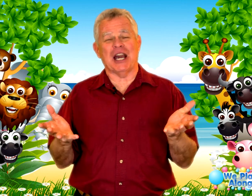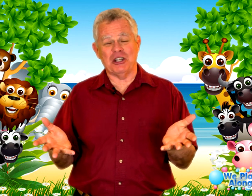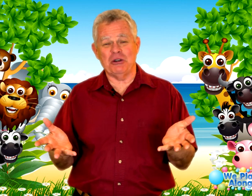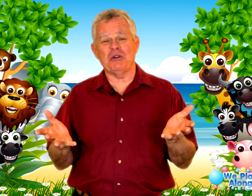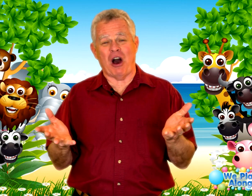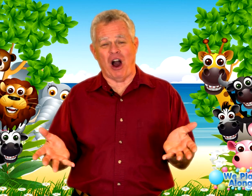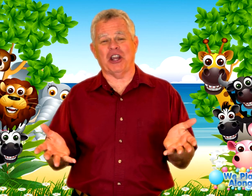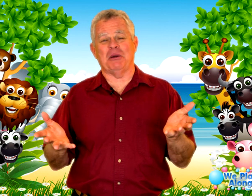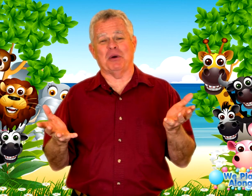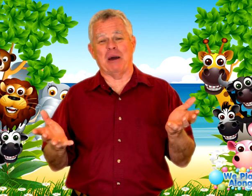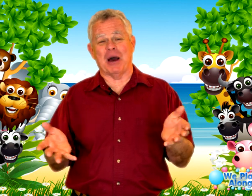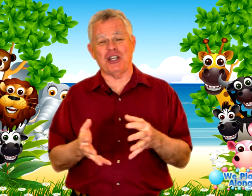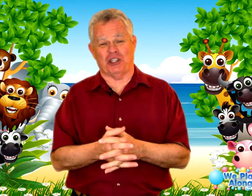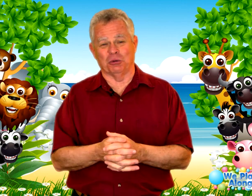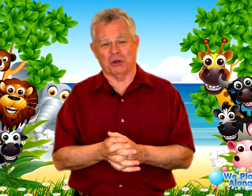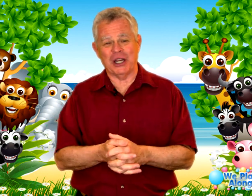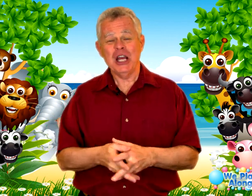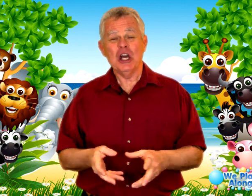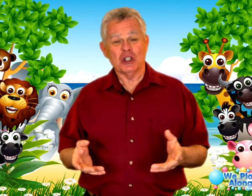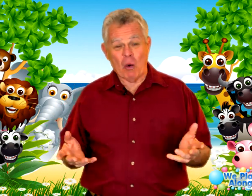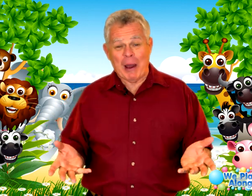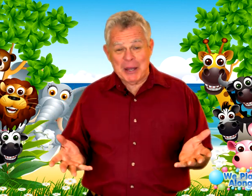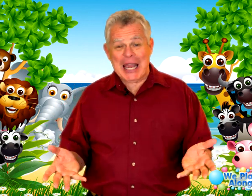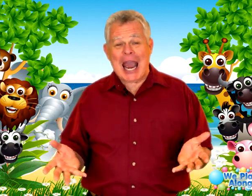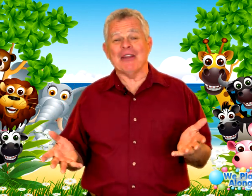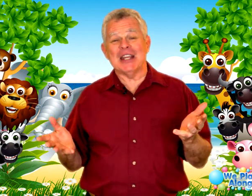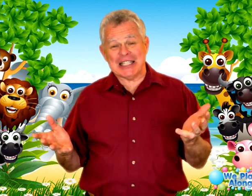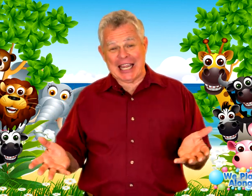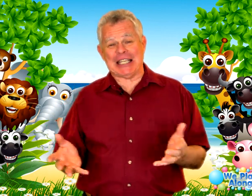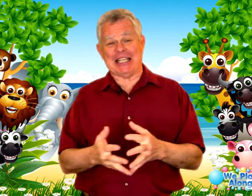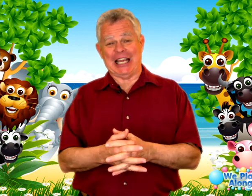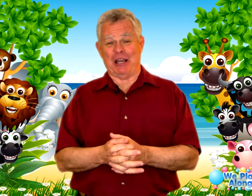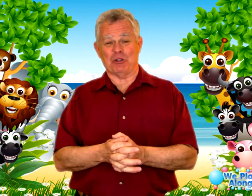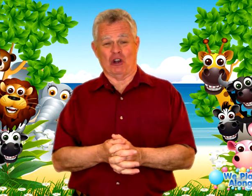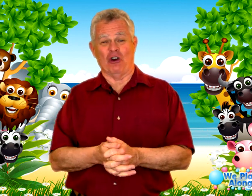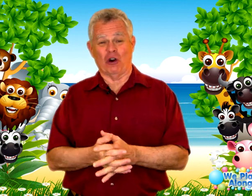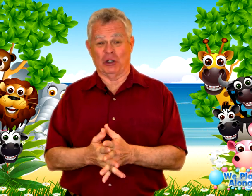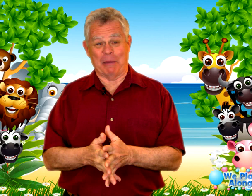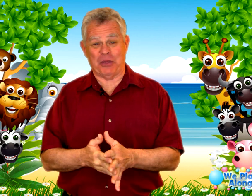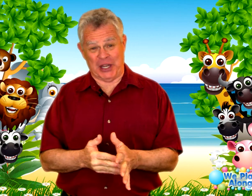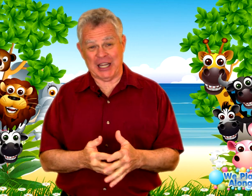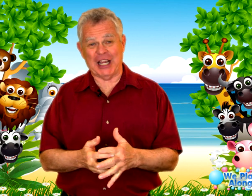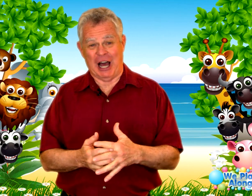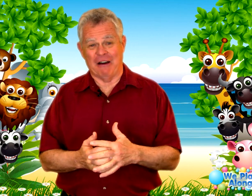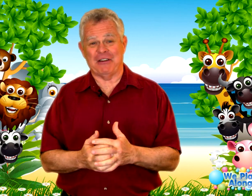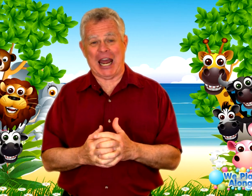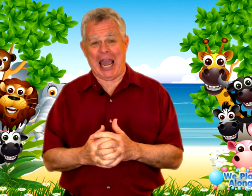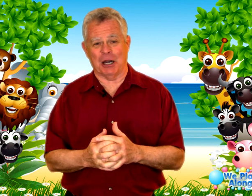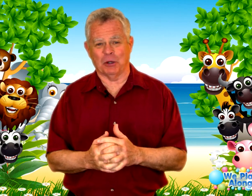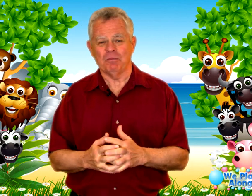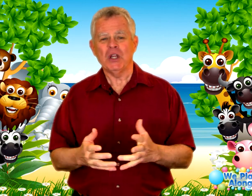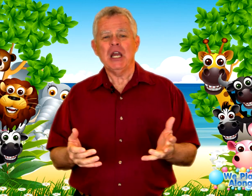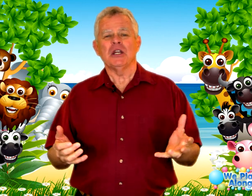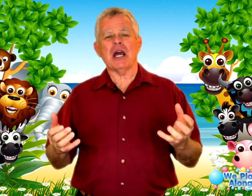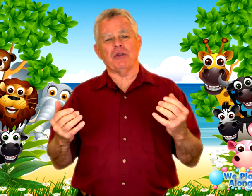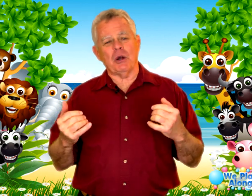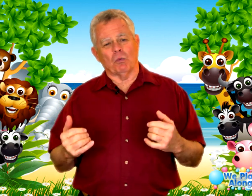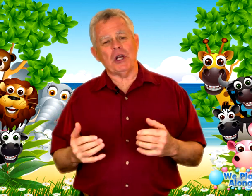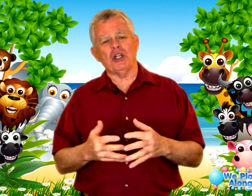I do to occupy my children? So, I began this guessing game song called, I'm Thinking of an Animal. Now, the original